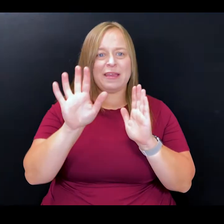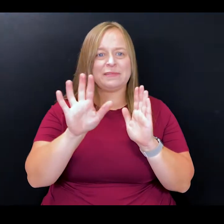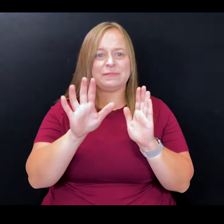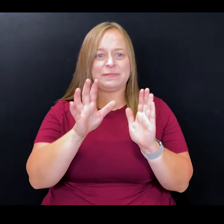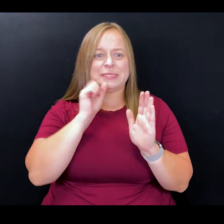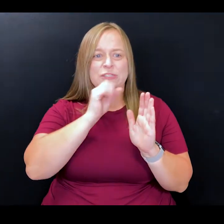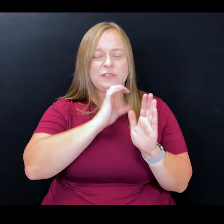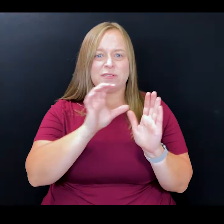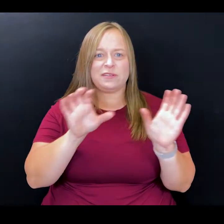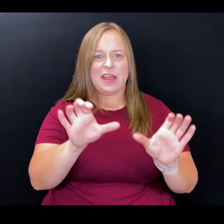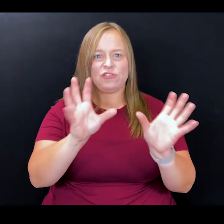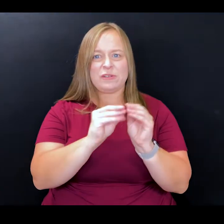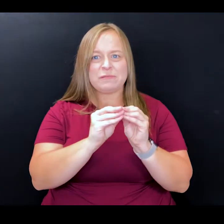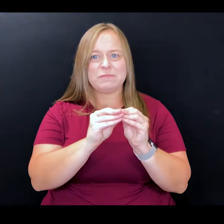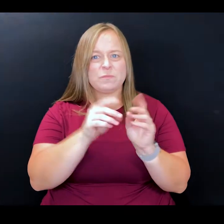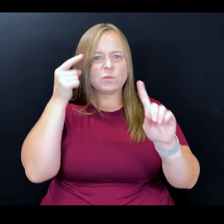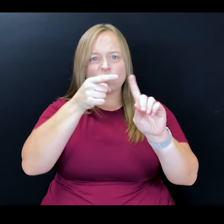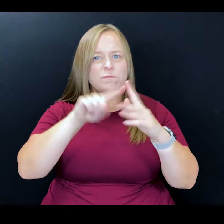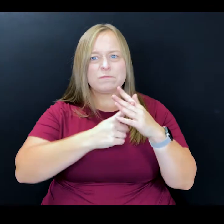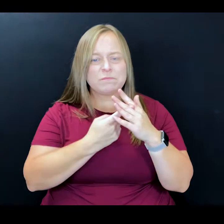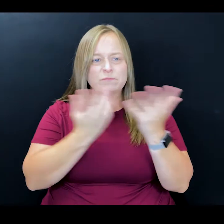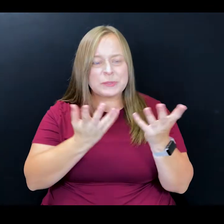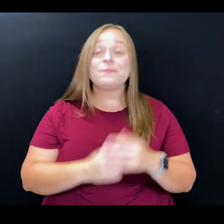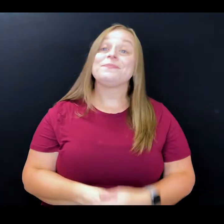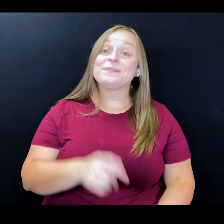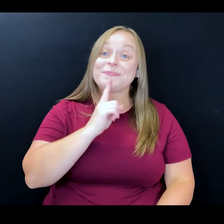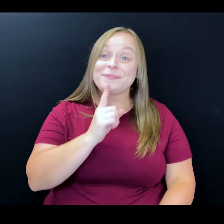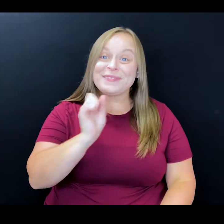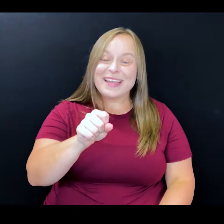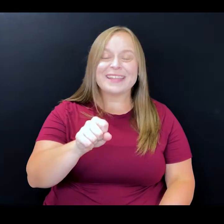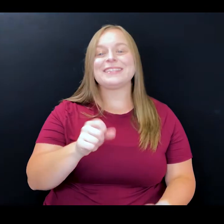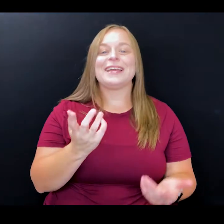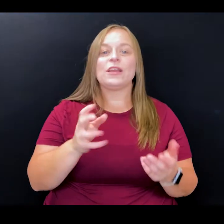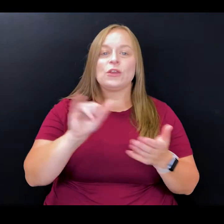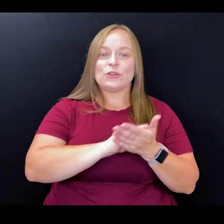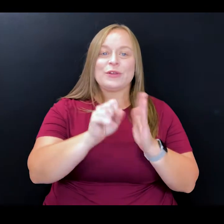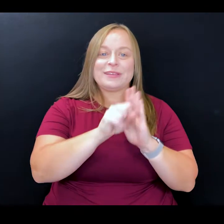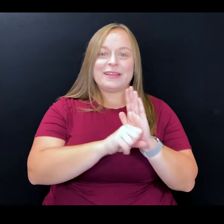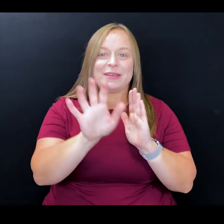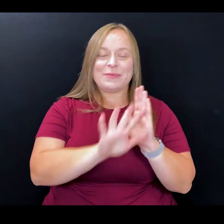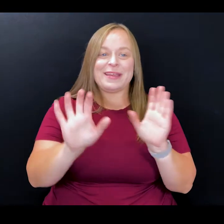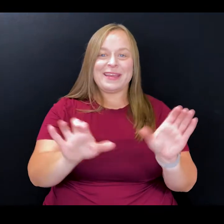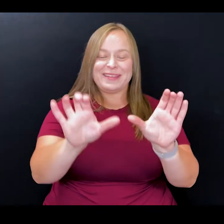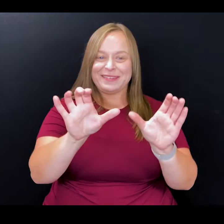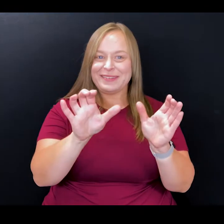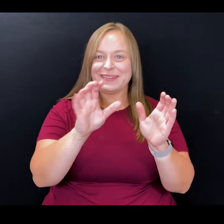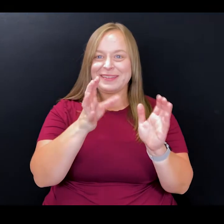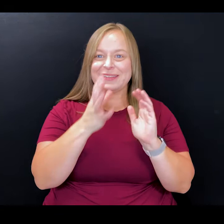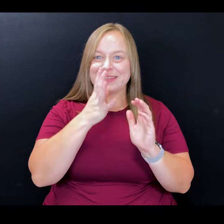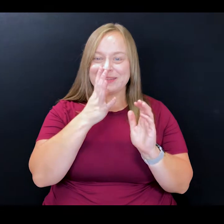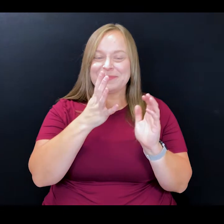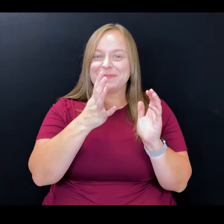Council? When did it start, and what are your goals? Yes. New York Statewide Senior Action